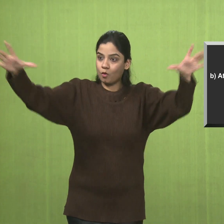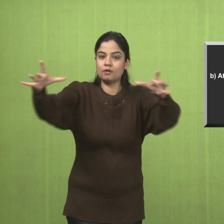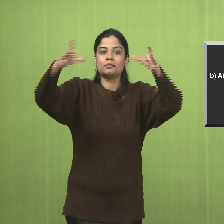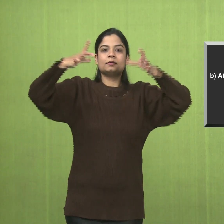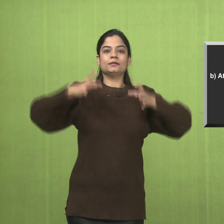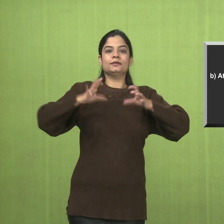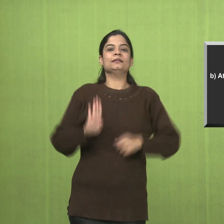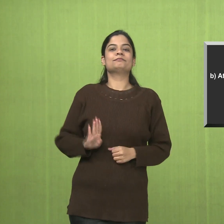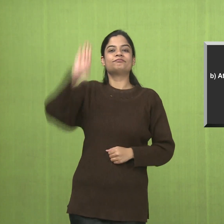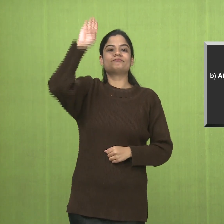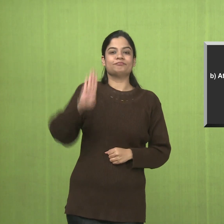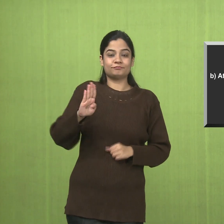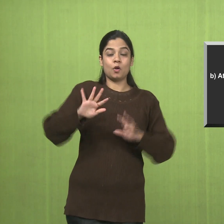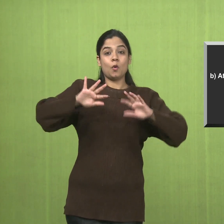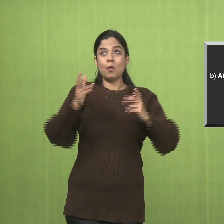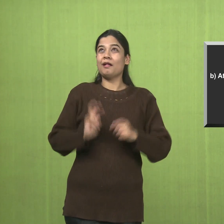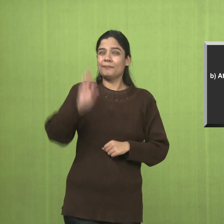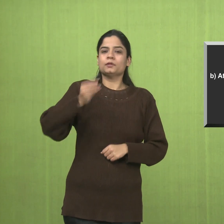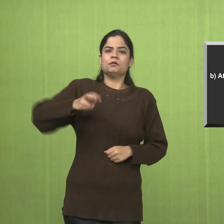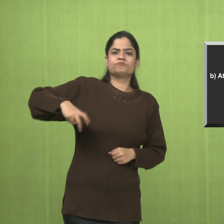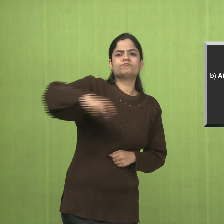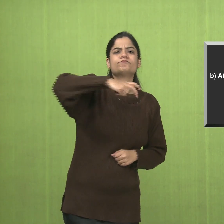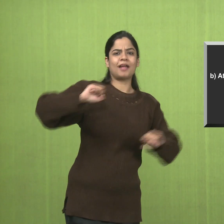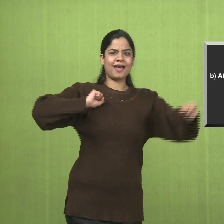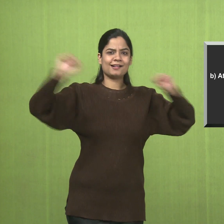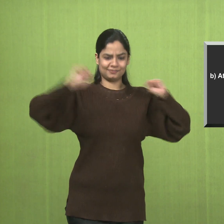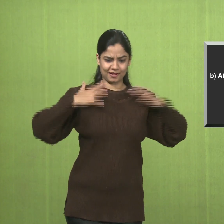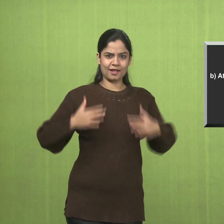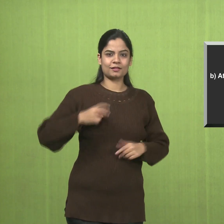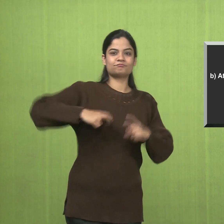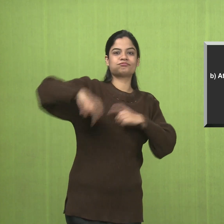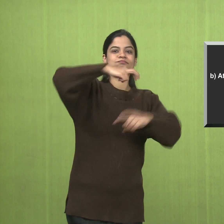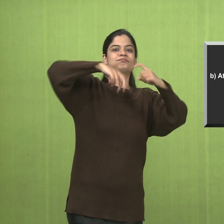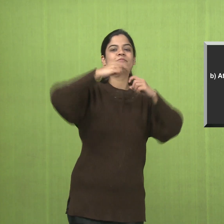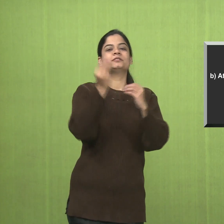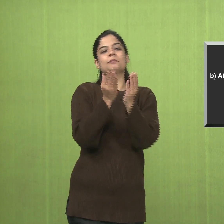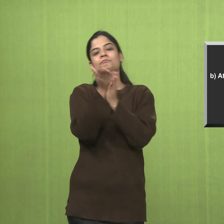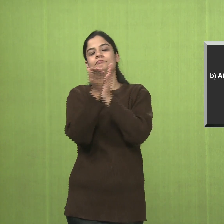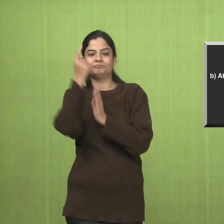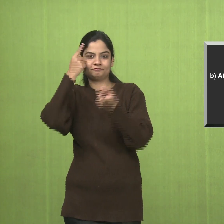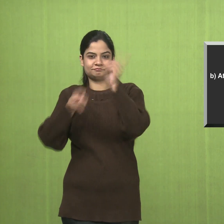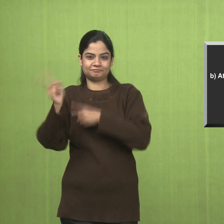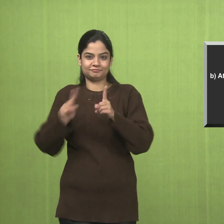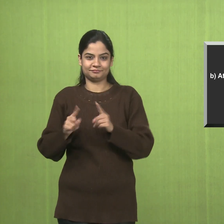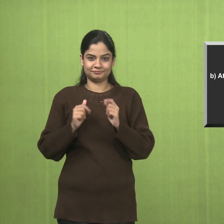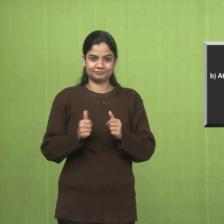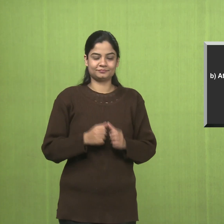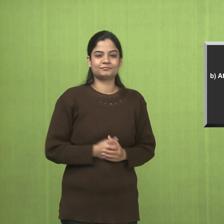of a lot of electricity. It's good if you use lift with a couple of people rather than using it alone, so that it's utilized, or you can